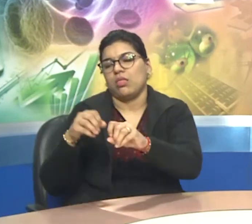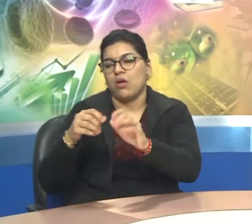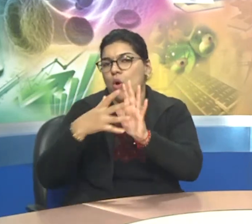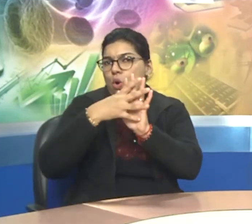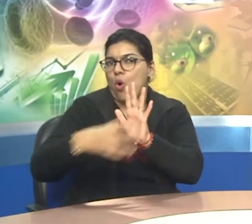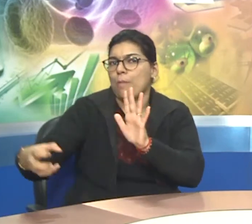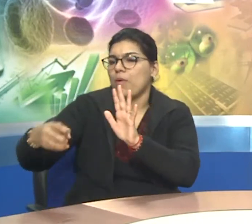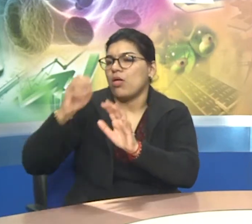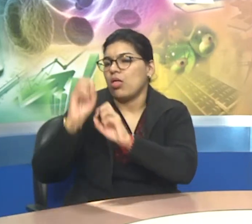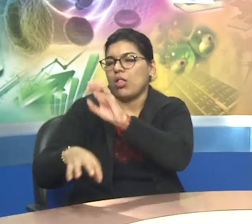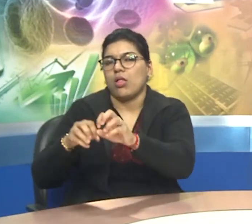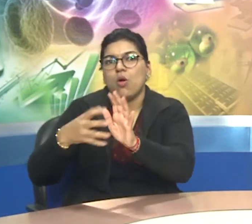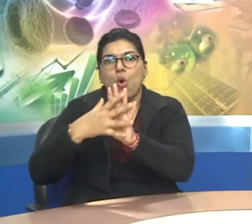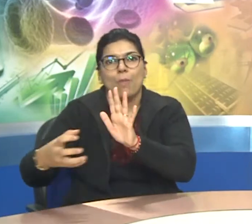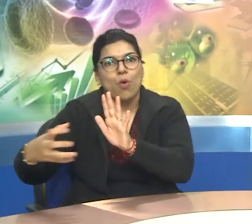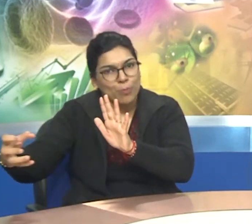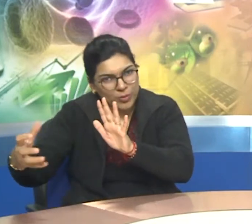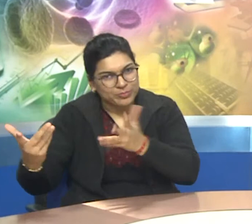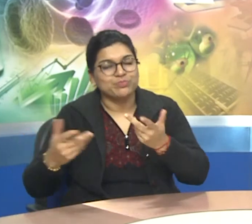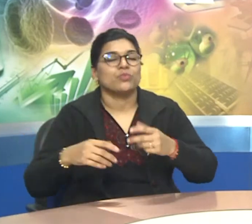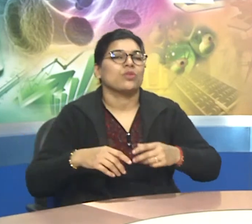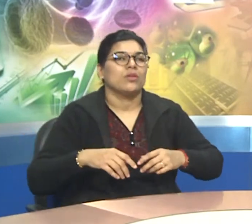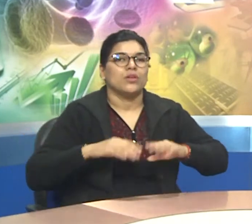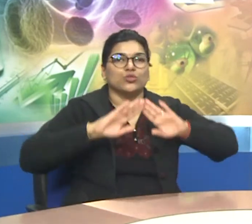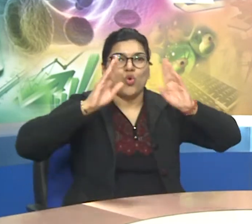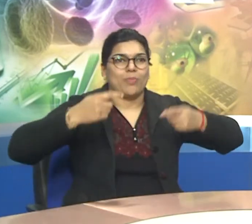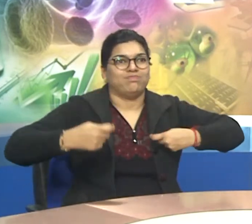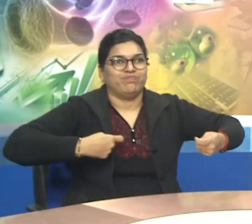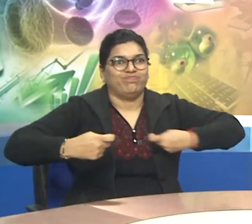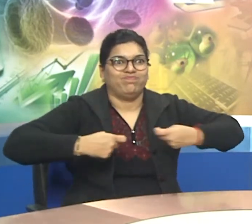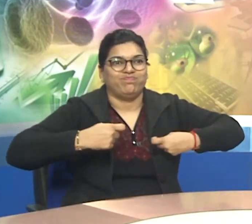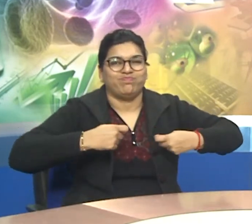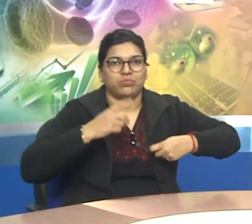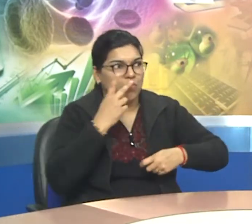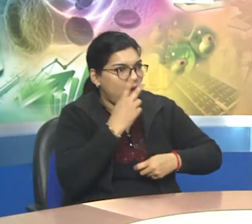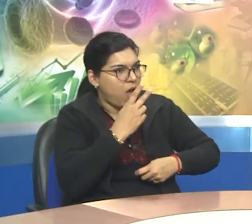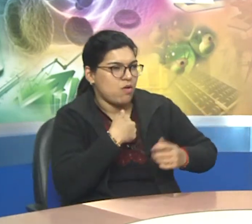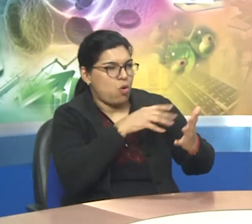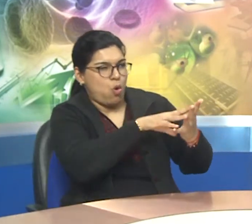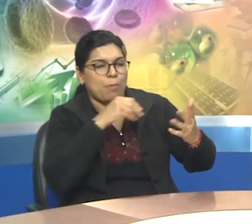And sometimes also we copy the behavior of other persons.